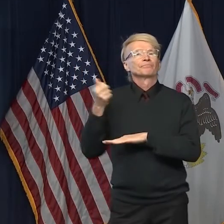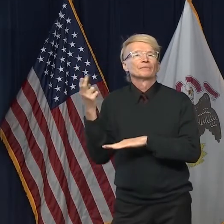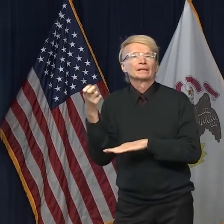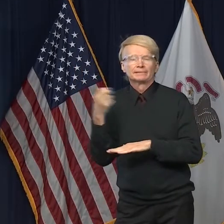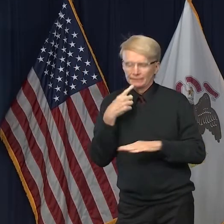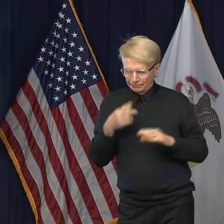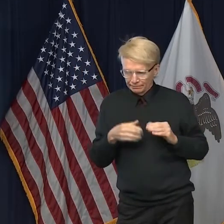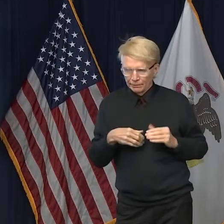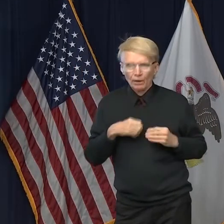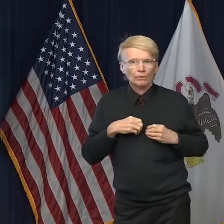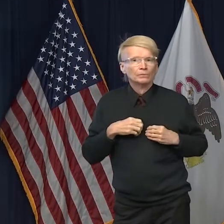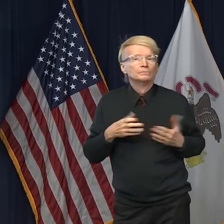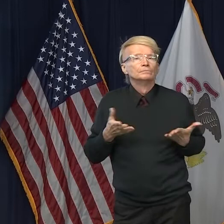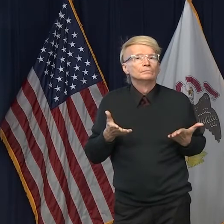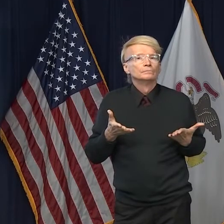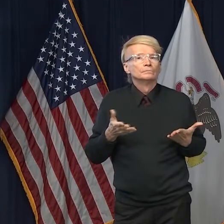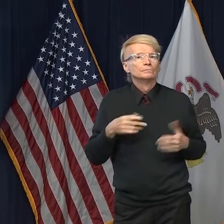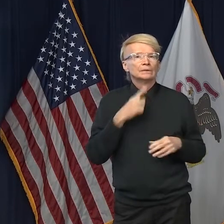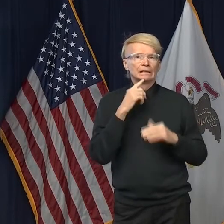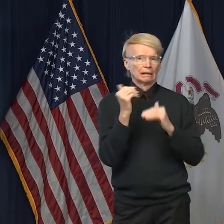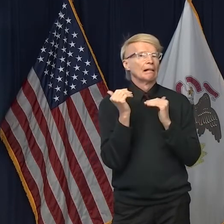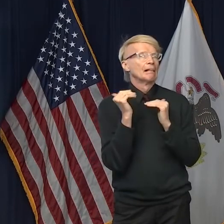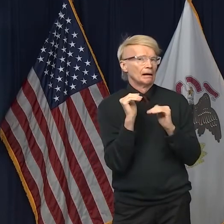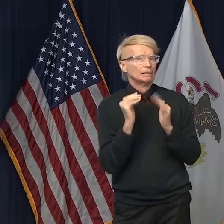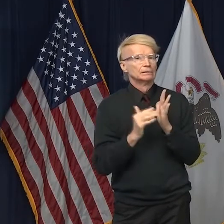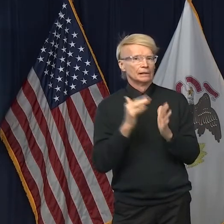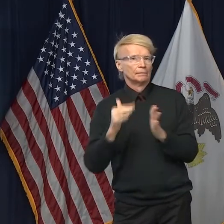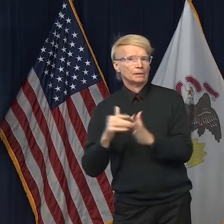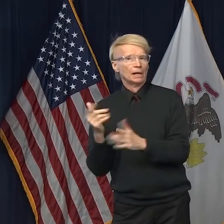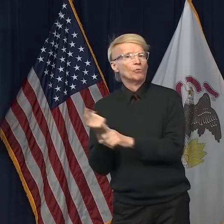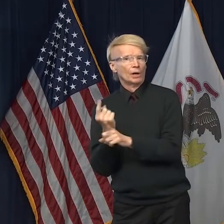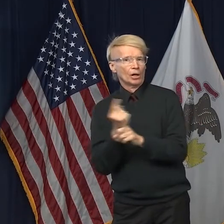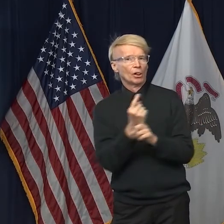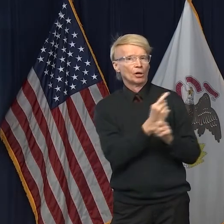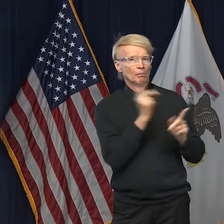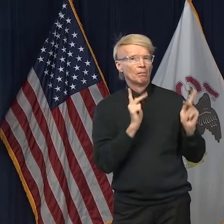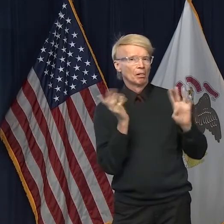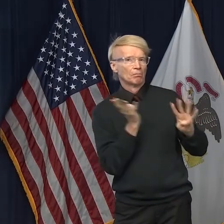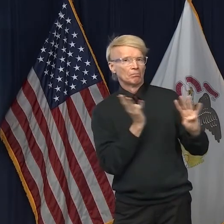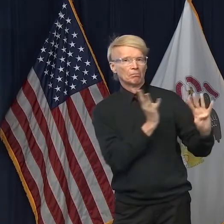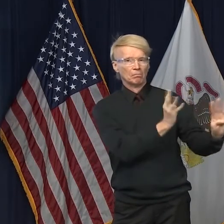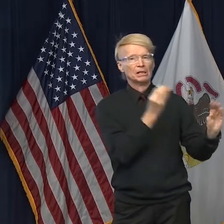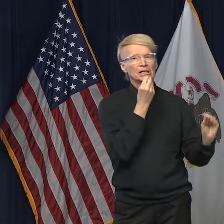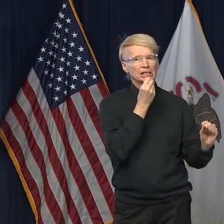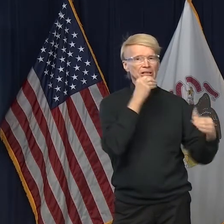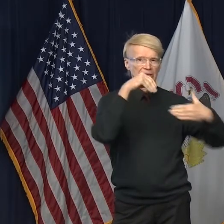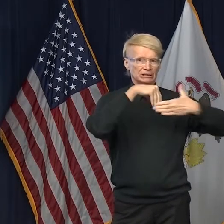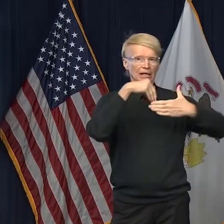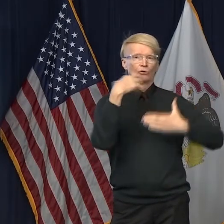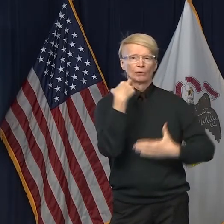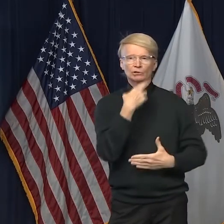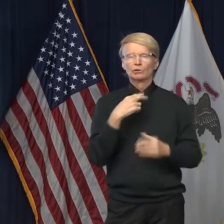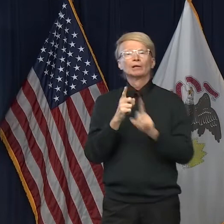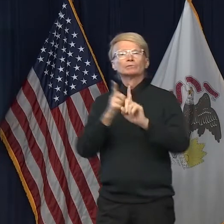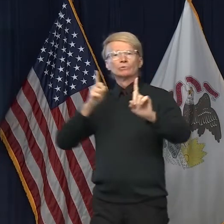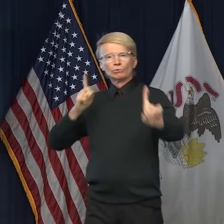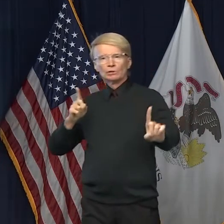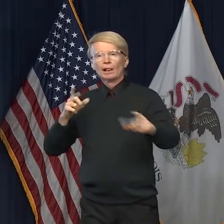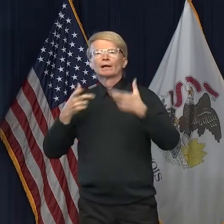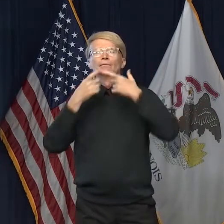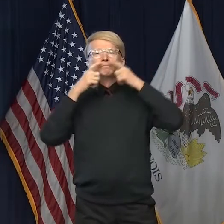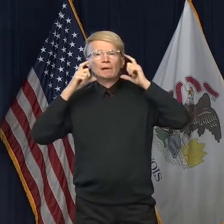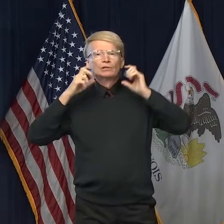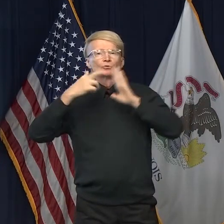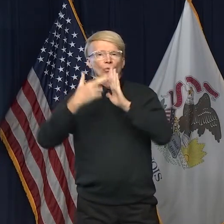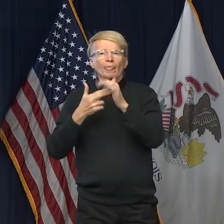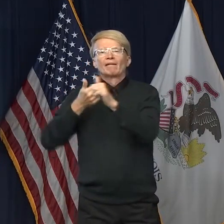on a sporadic basis, we've allowed a very limited number of our regular diners to eat inside the restaurant while observing social distancing and mask-wearing